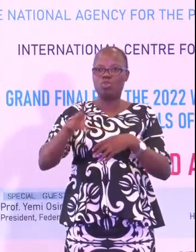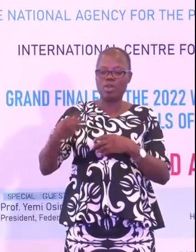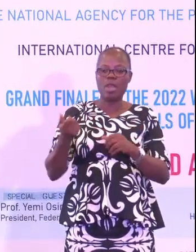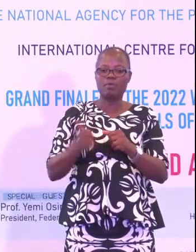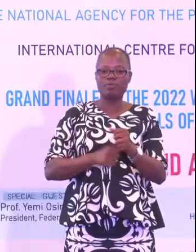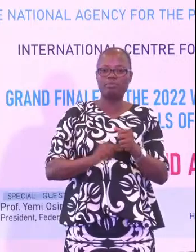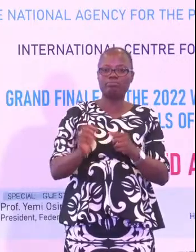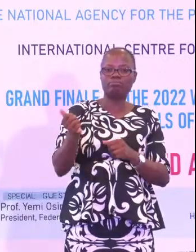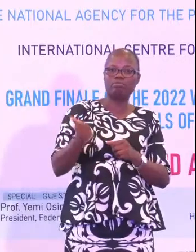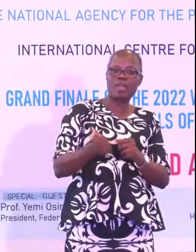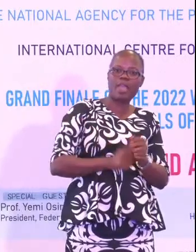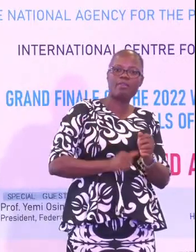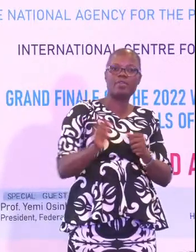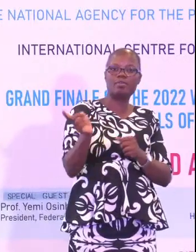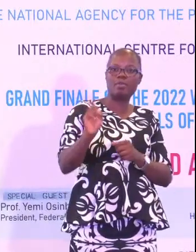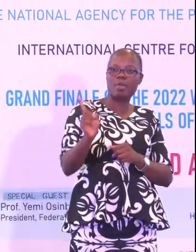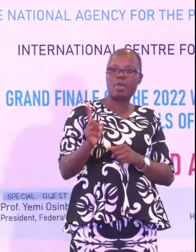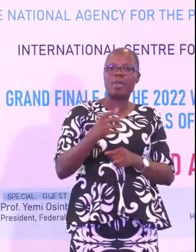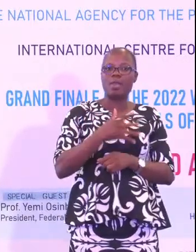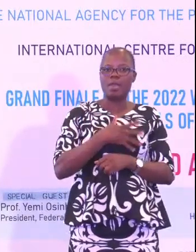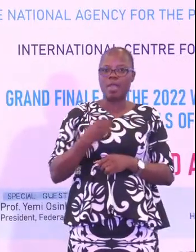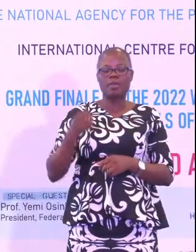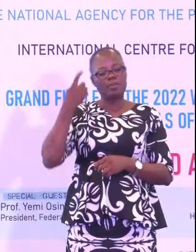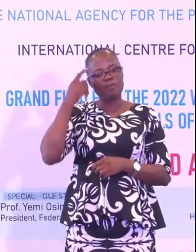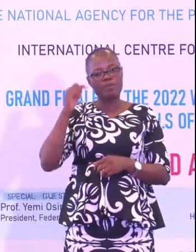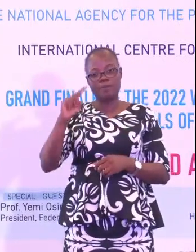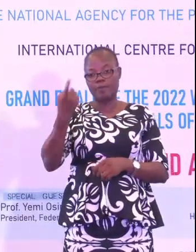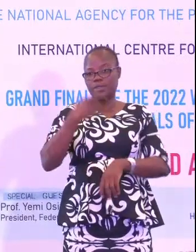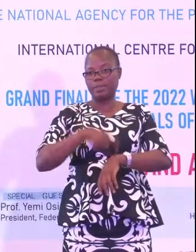everywhere. And for the first time,